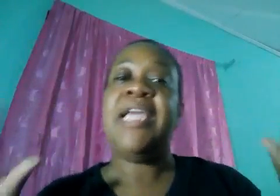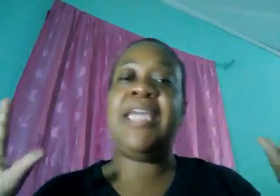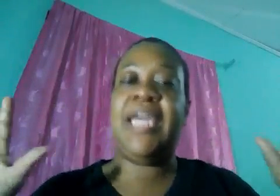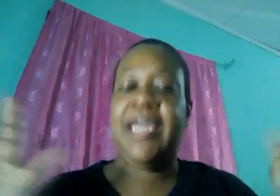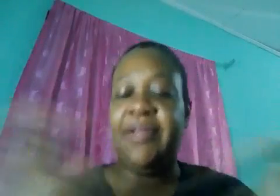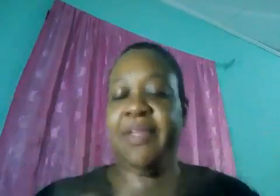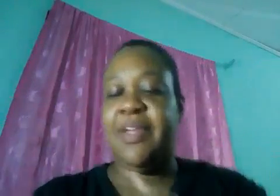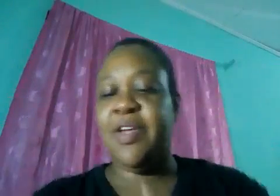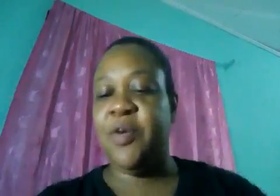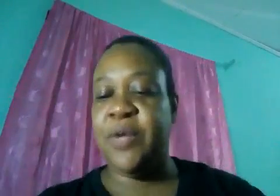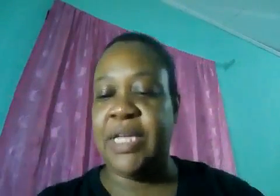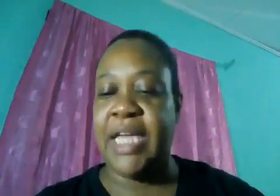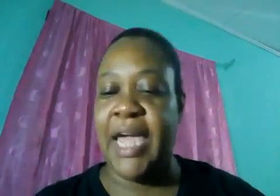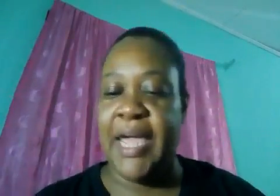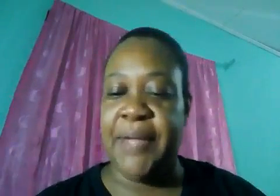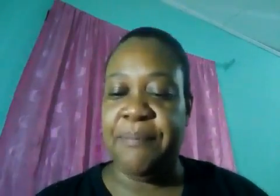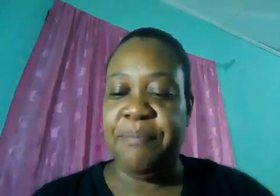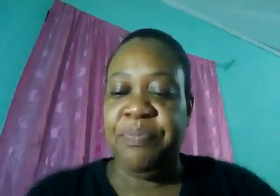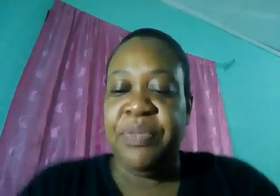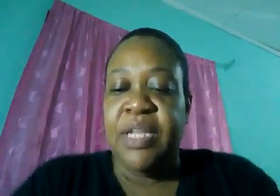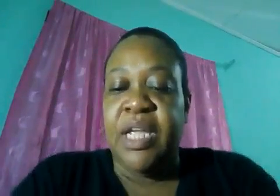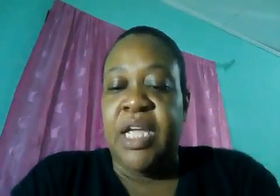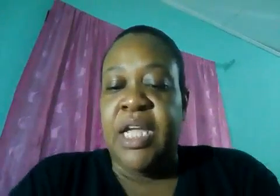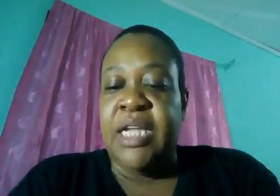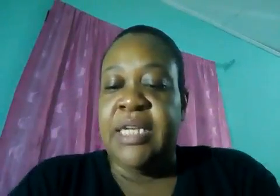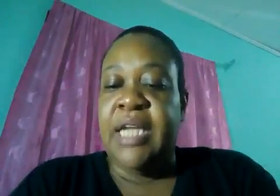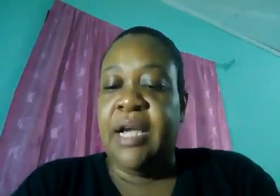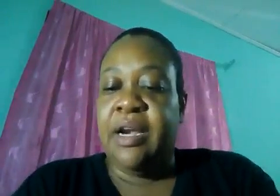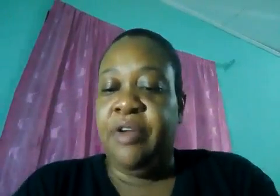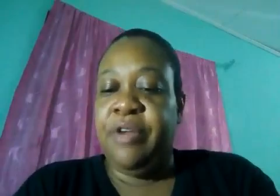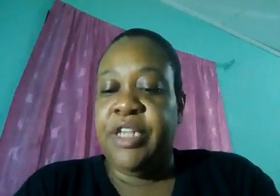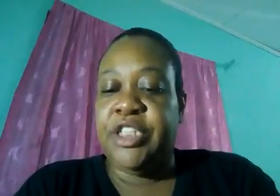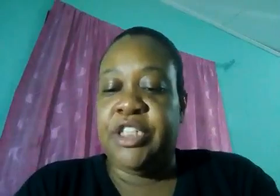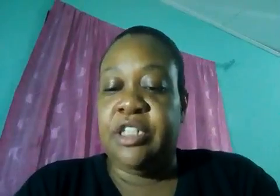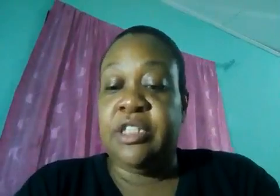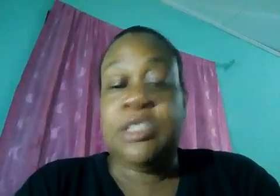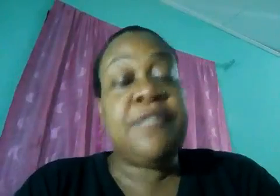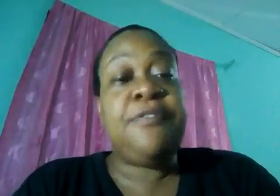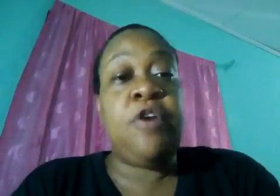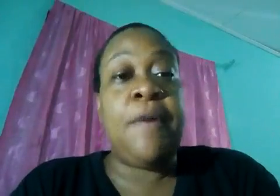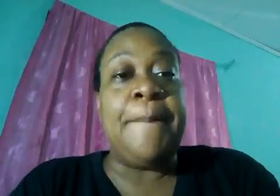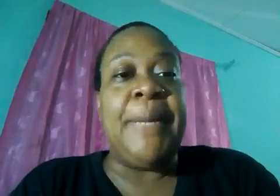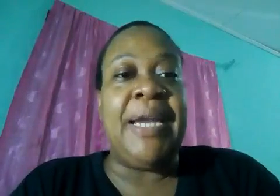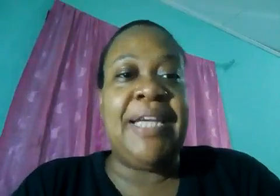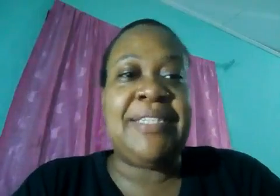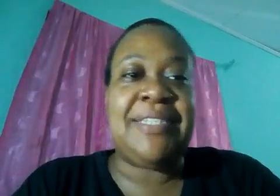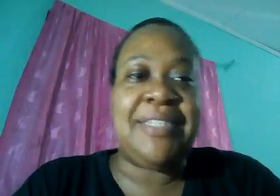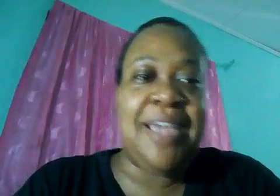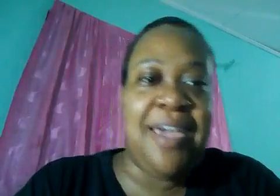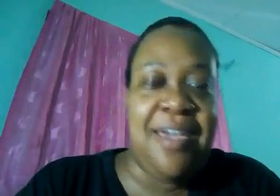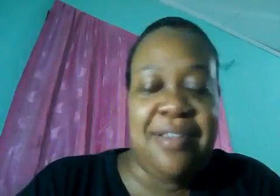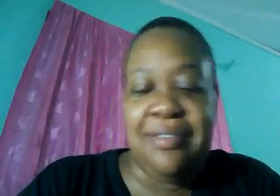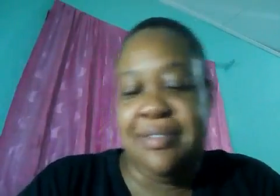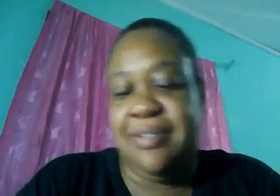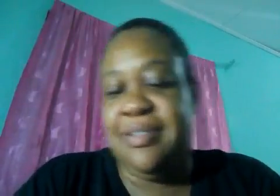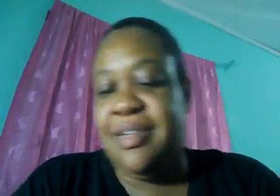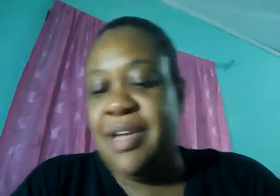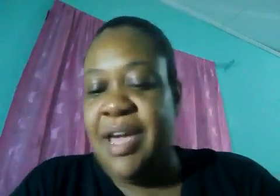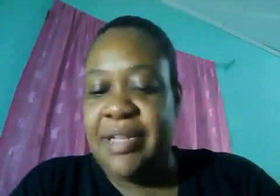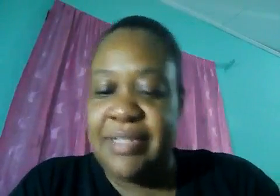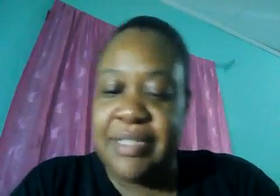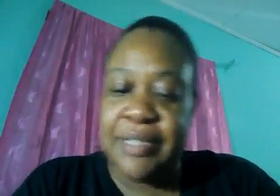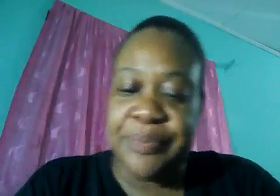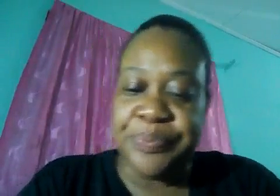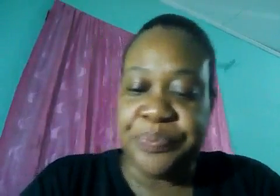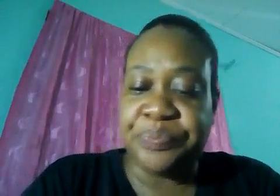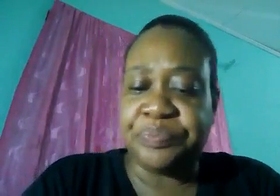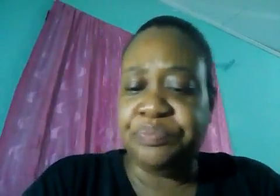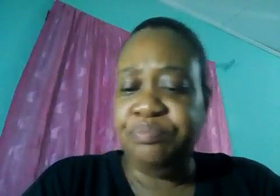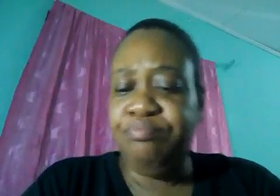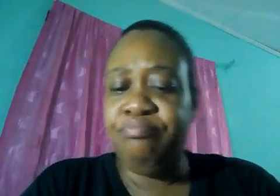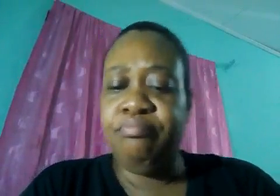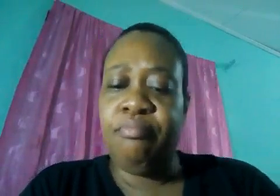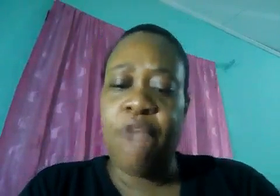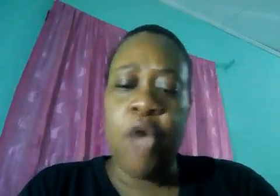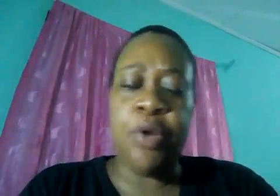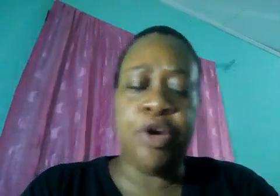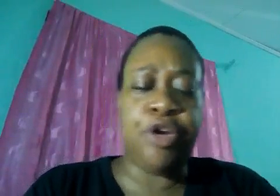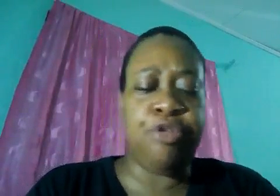Yeah, okay. Declarations for blessings. Yes. We're going to go